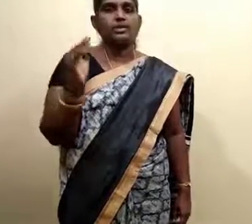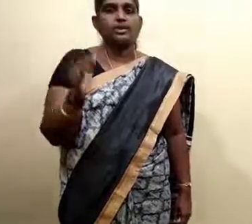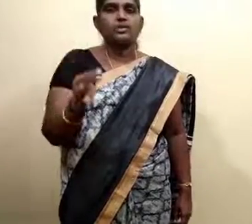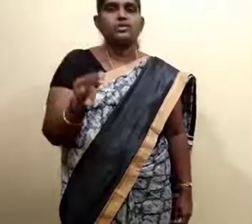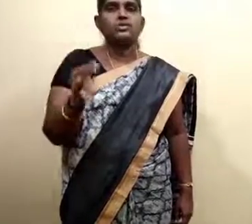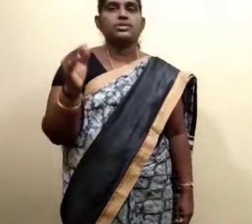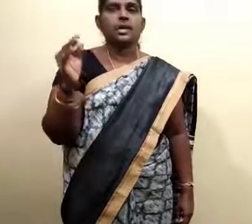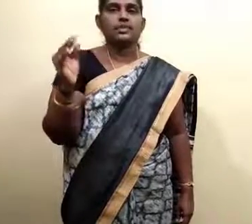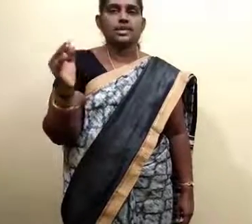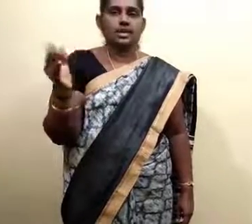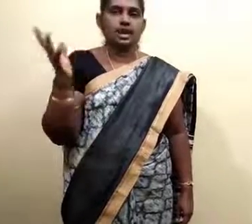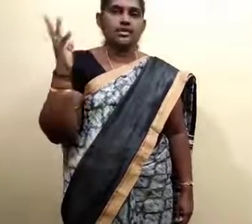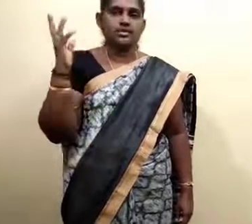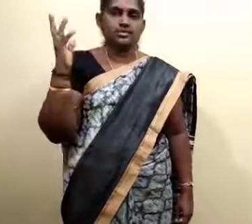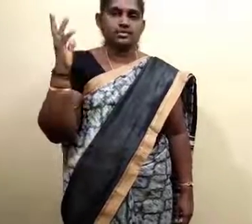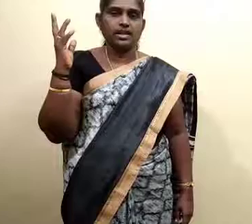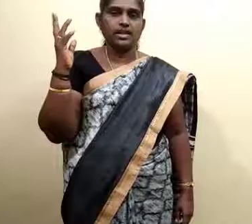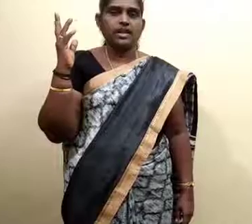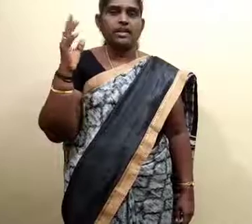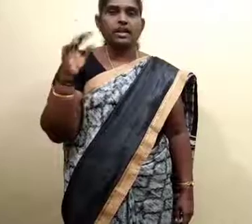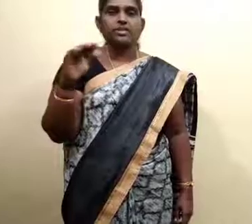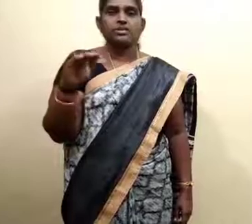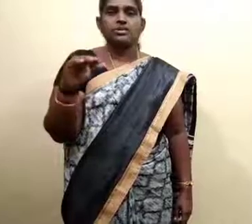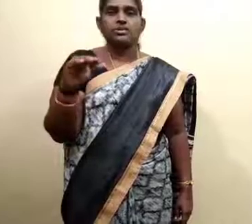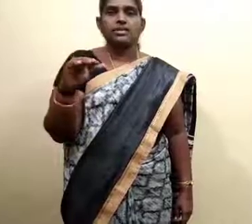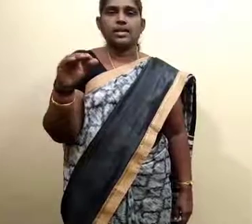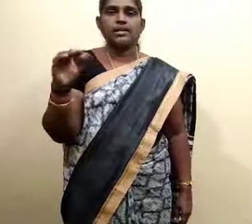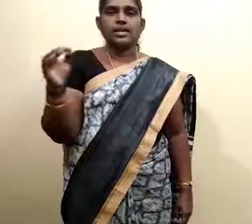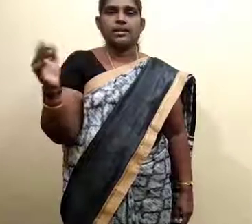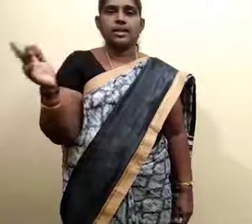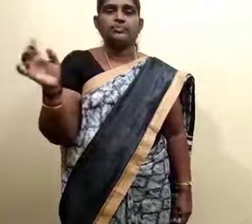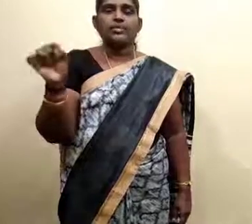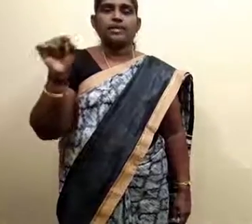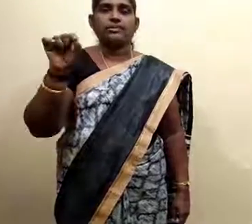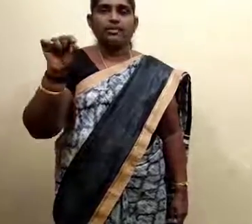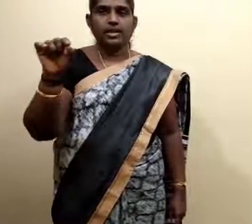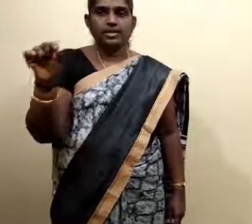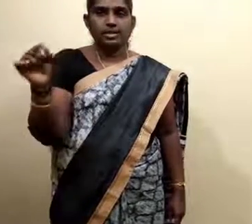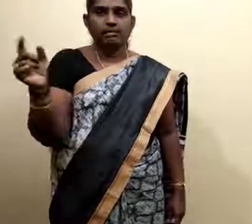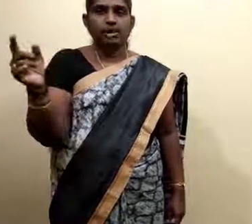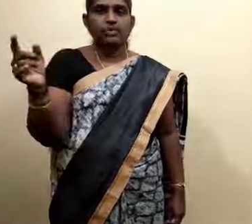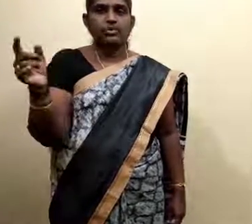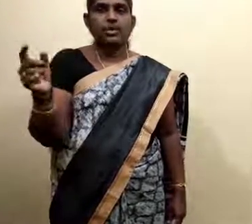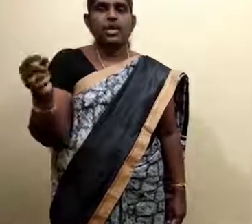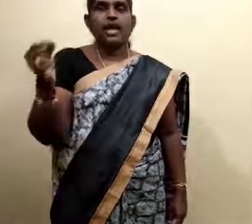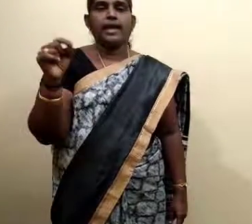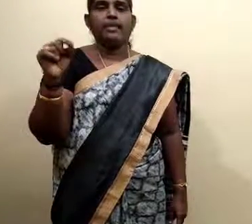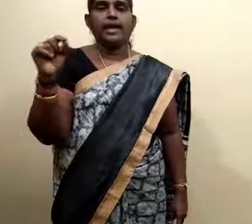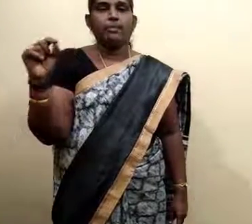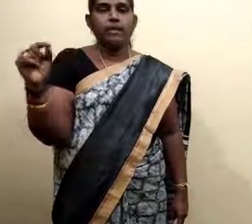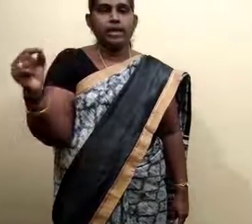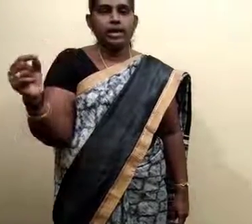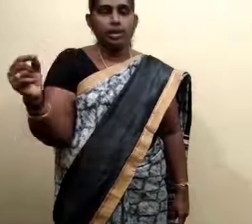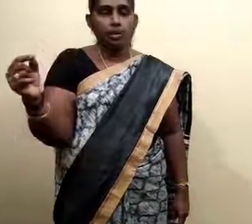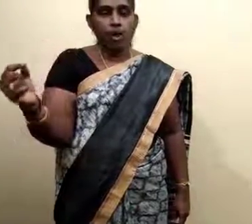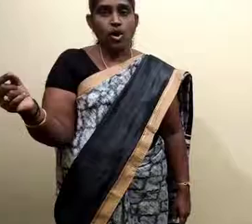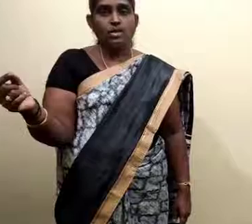natural resources like England. Okay, natural resources like England. The French Revolution and the Napoleonic